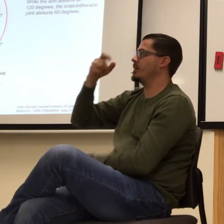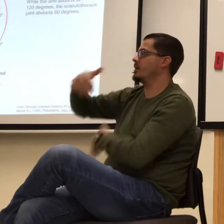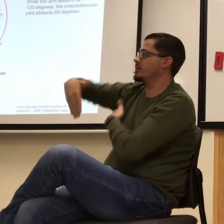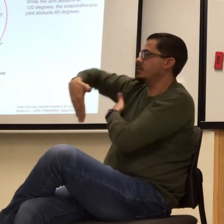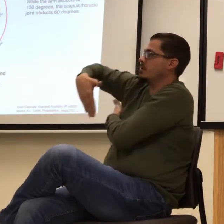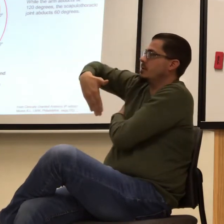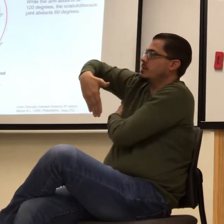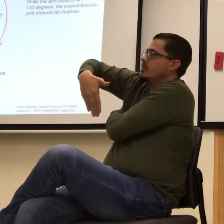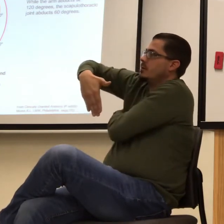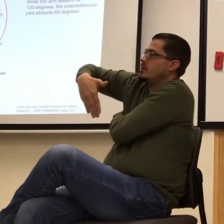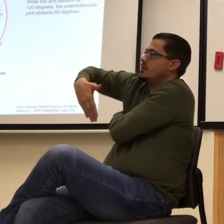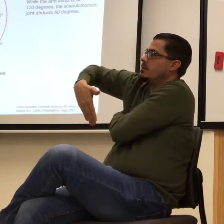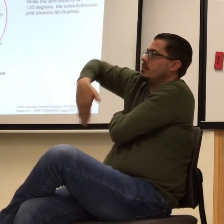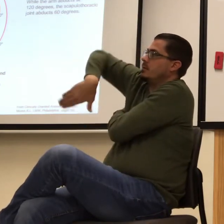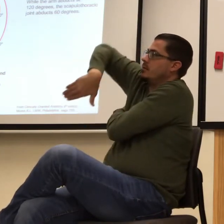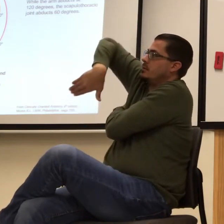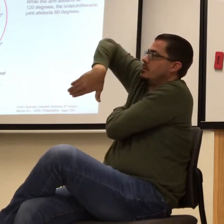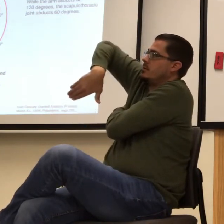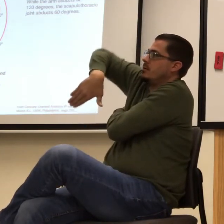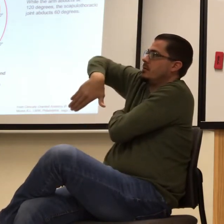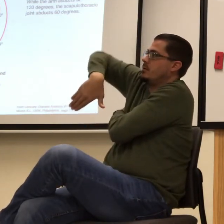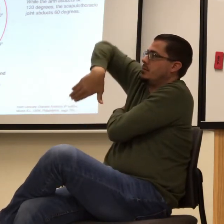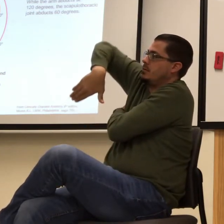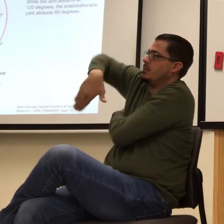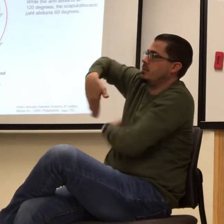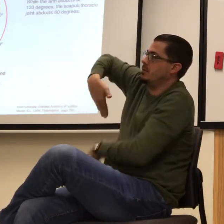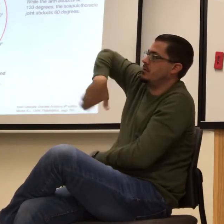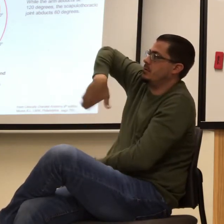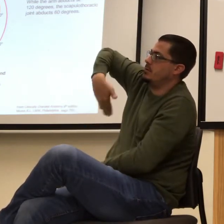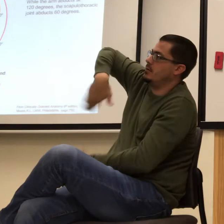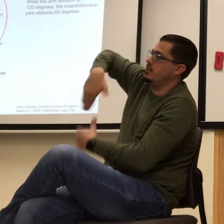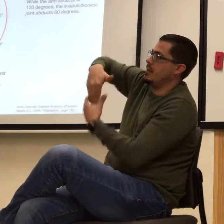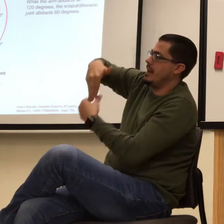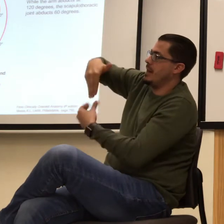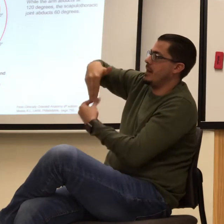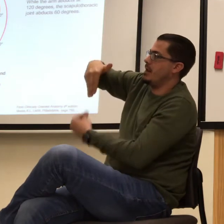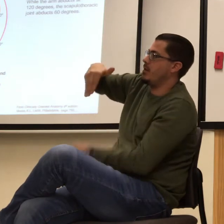is due to abduction of inferior angle.